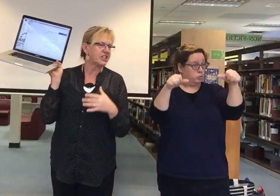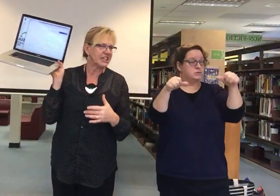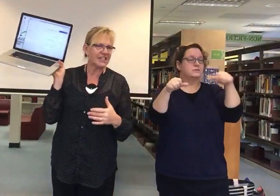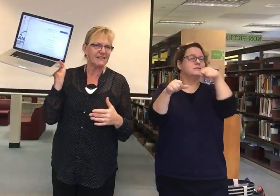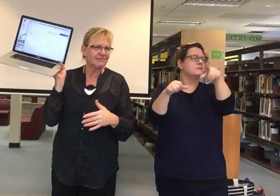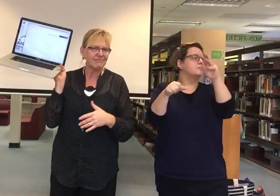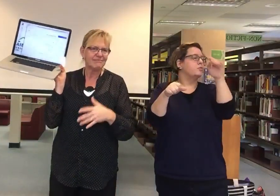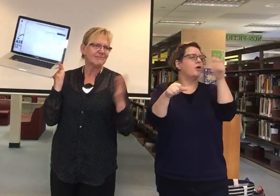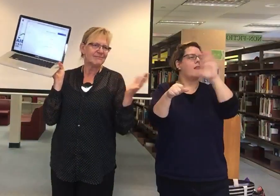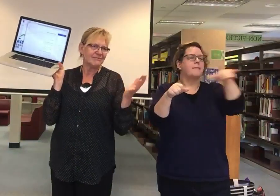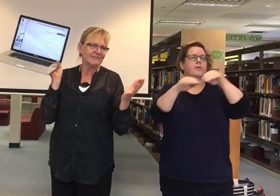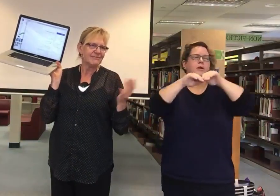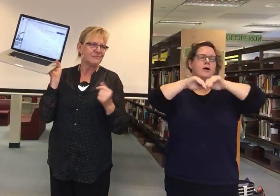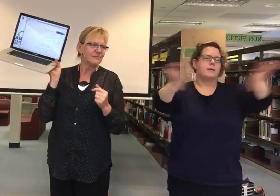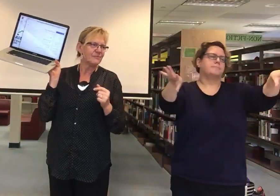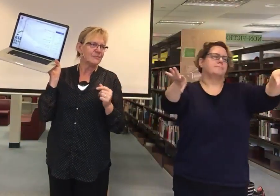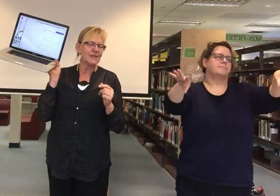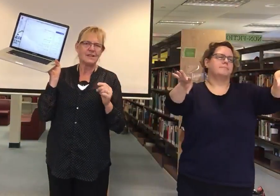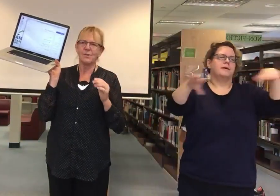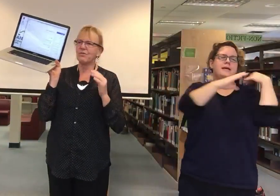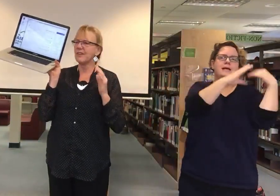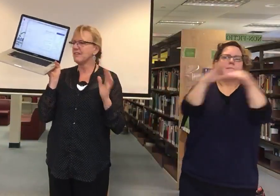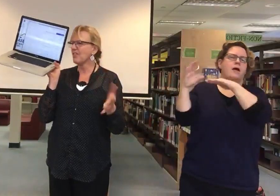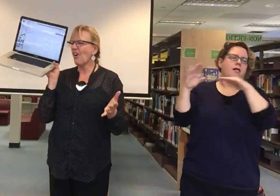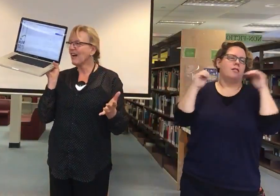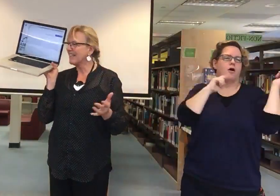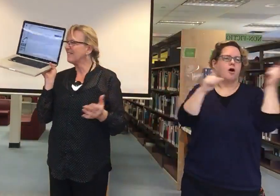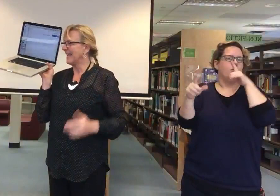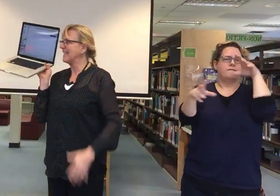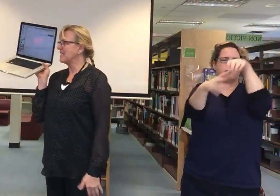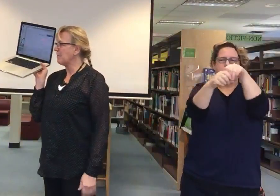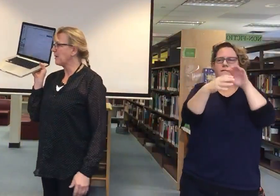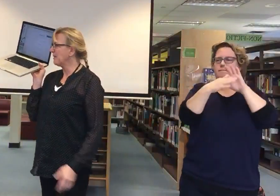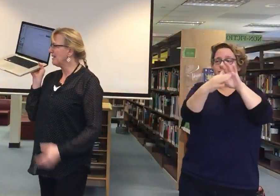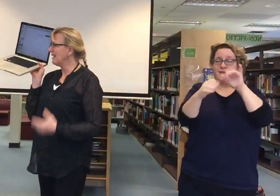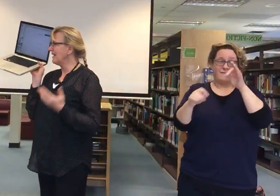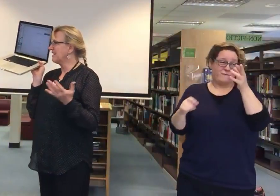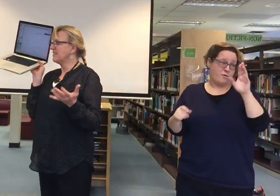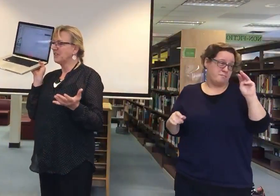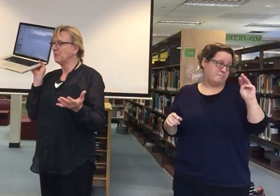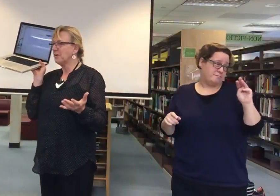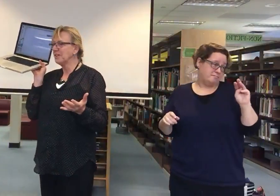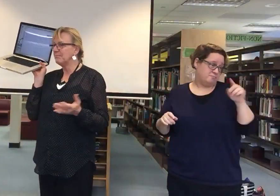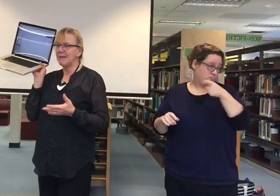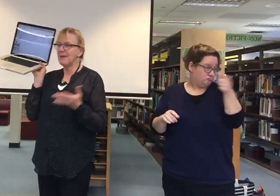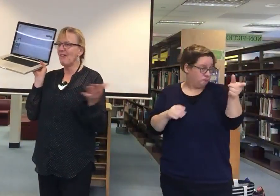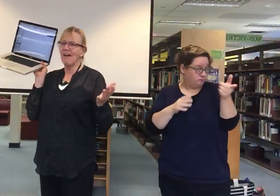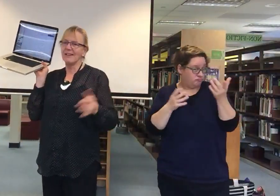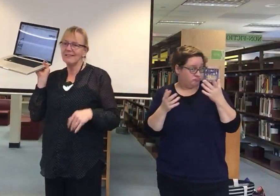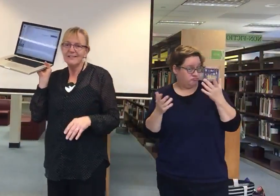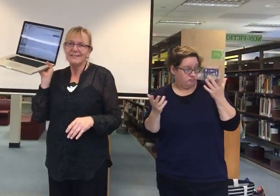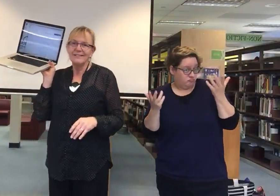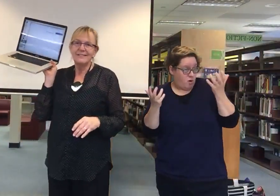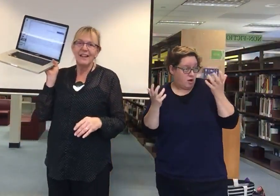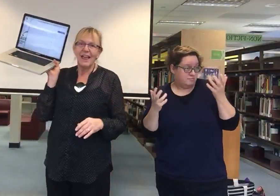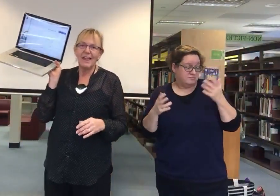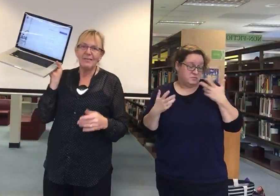it or you delete it. So this is all kind of like an experiment. Is this gonna work? Maybe